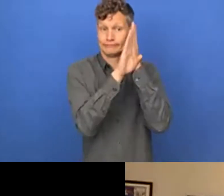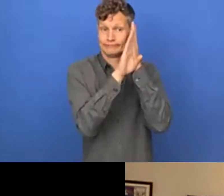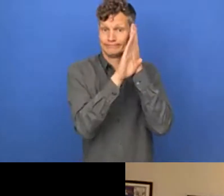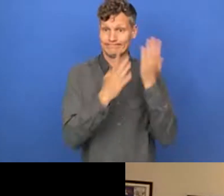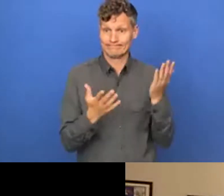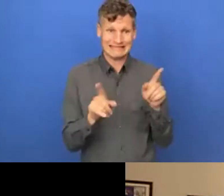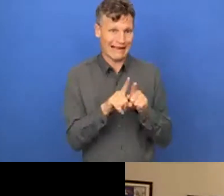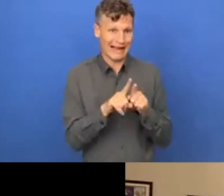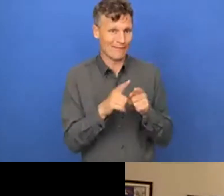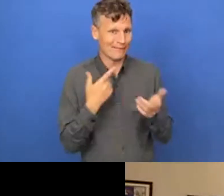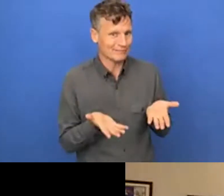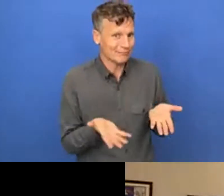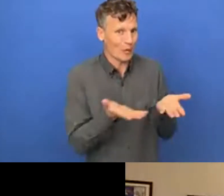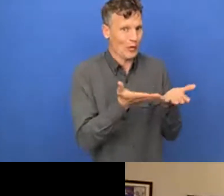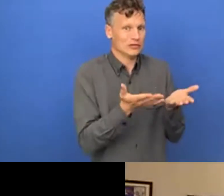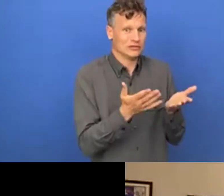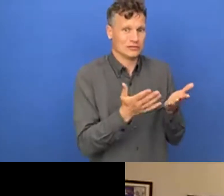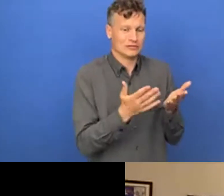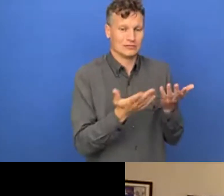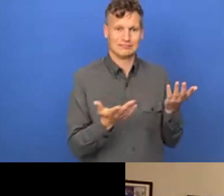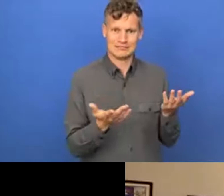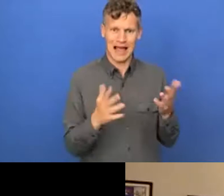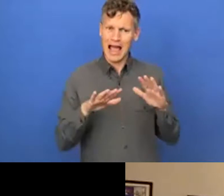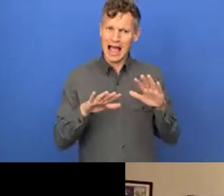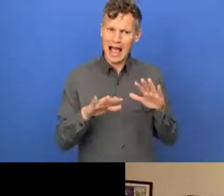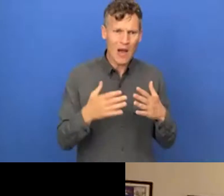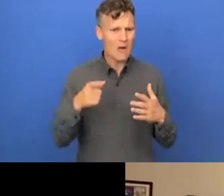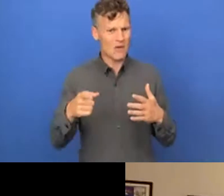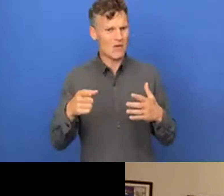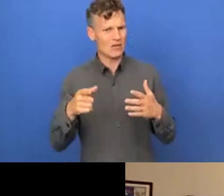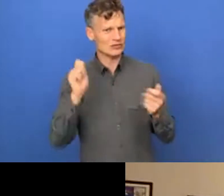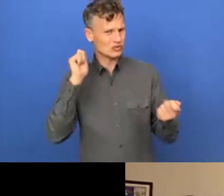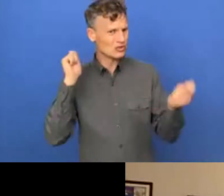and starting a conversation at the school. So that's good, because the